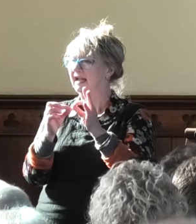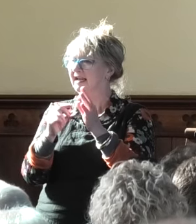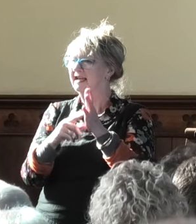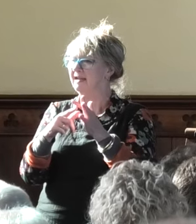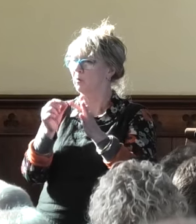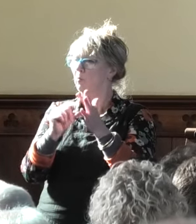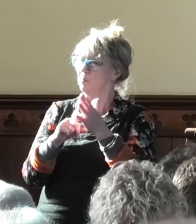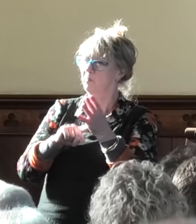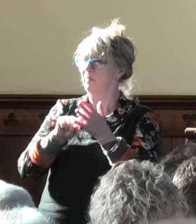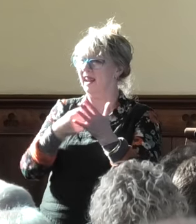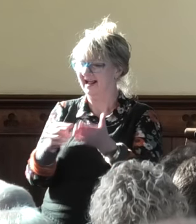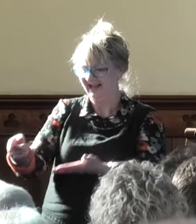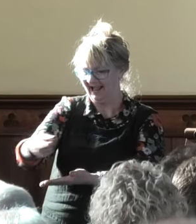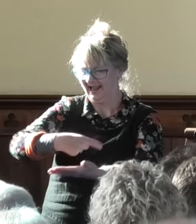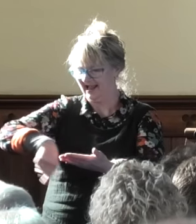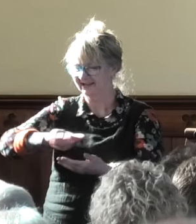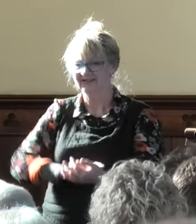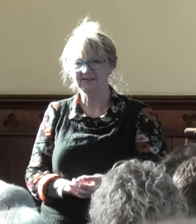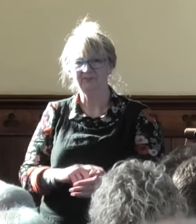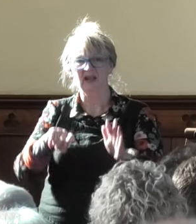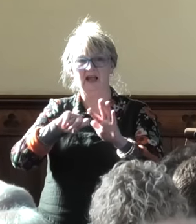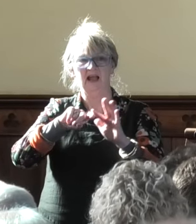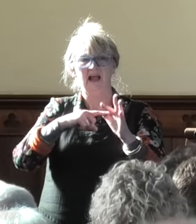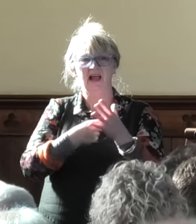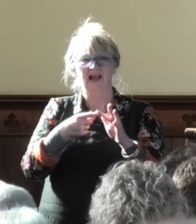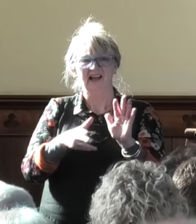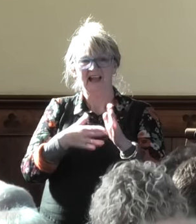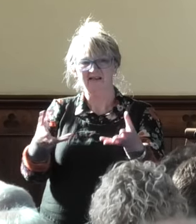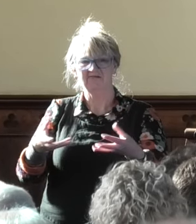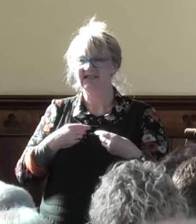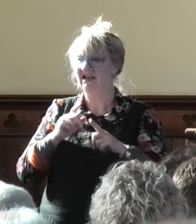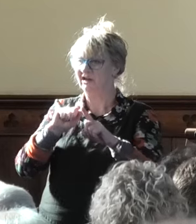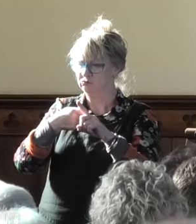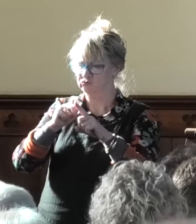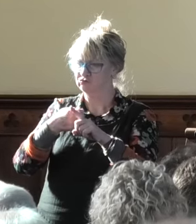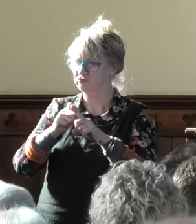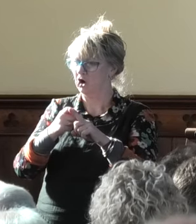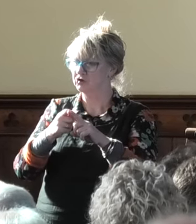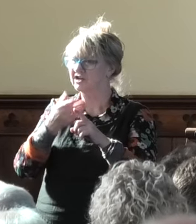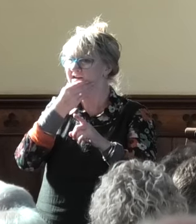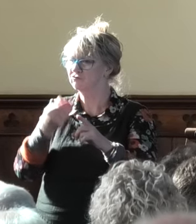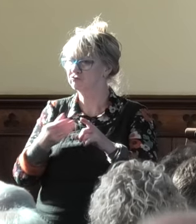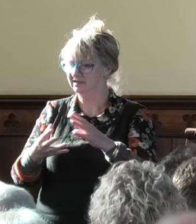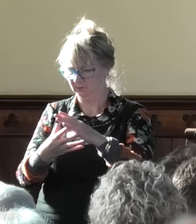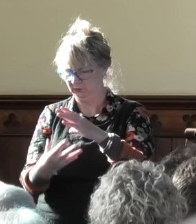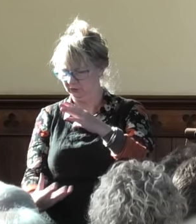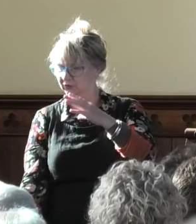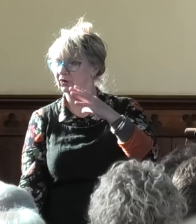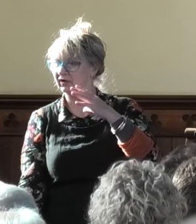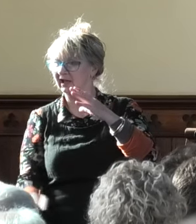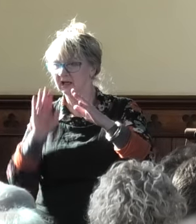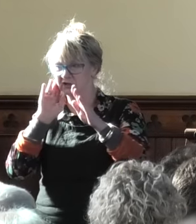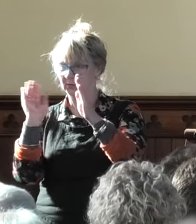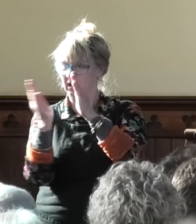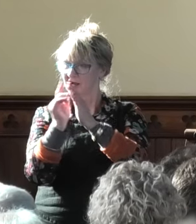beautiful. Karen has fond memories of the family receiving crocheted Christmas stockings filled with lollies and that she would hide them in the